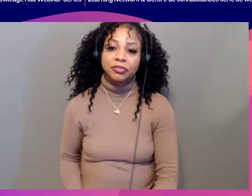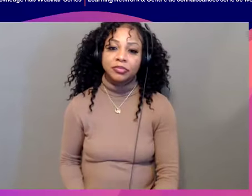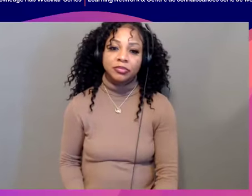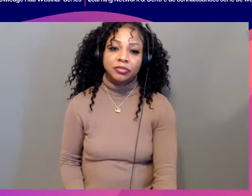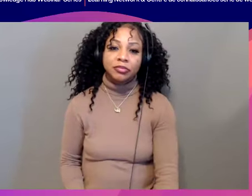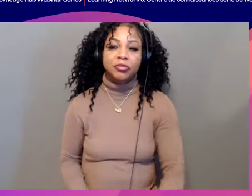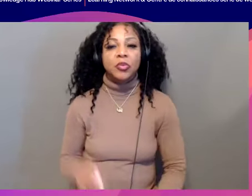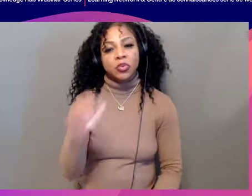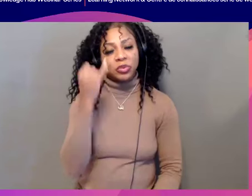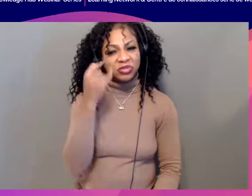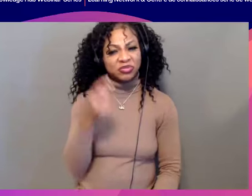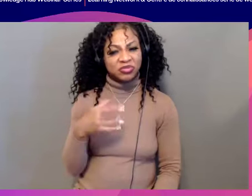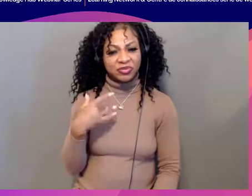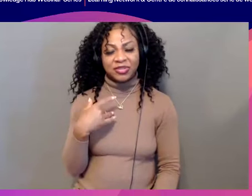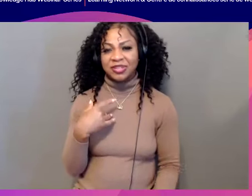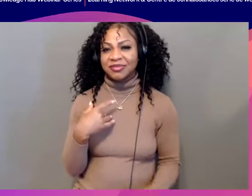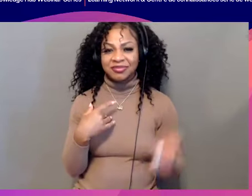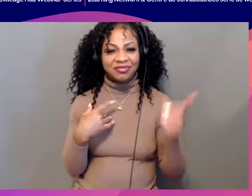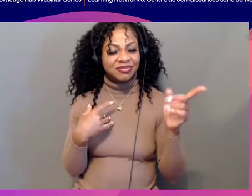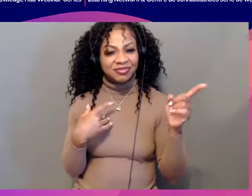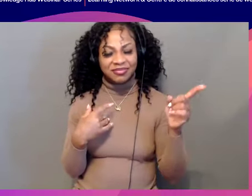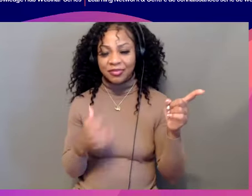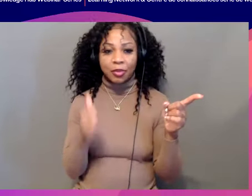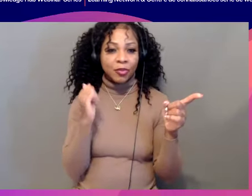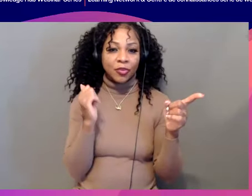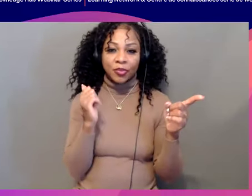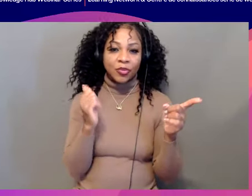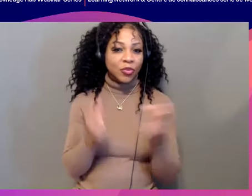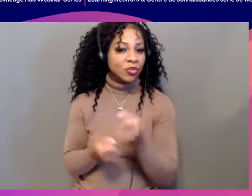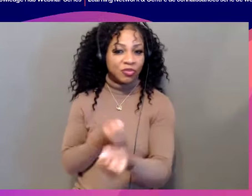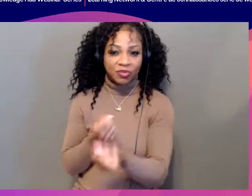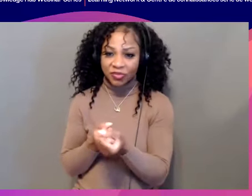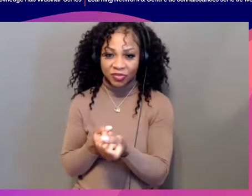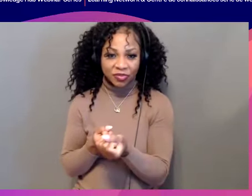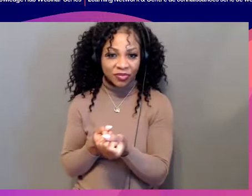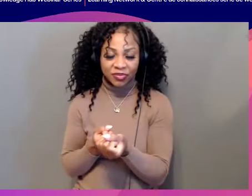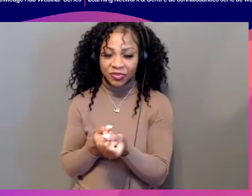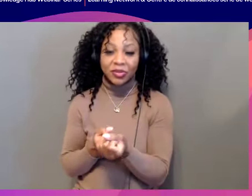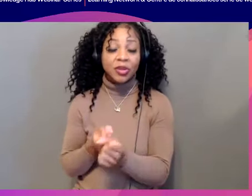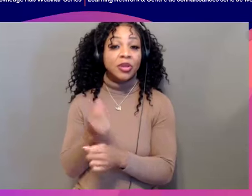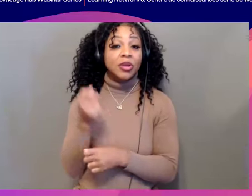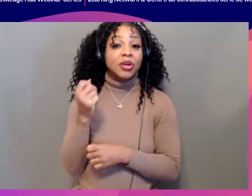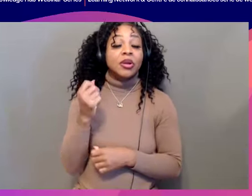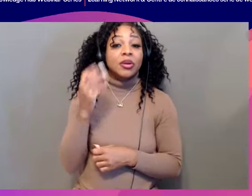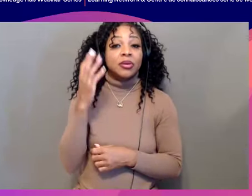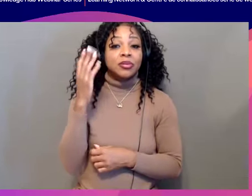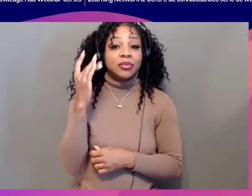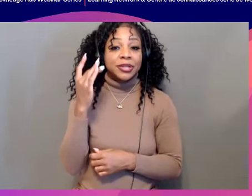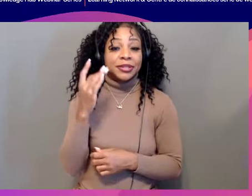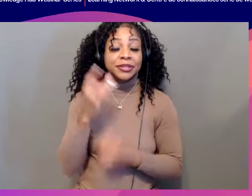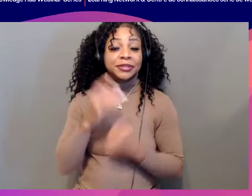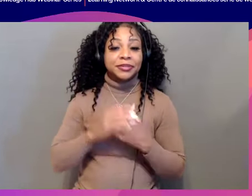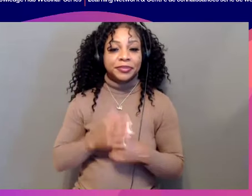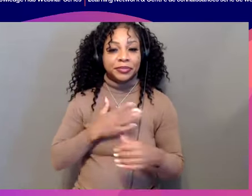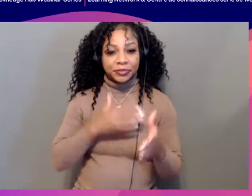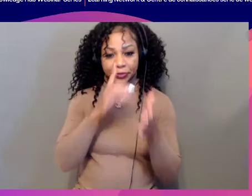especially if you're feeling like your work may not be supportive. And the reason I say this is because in my